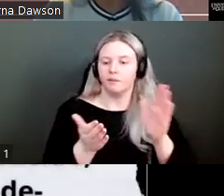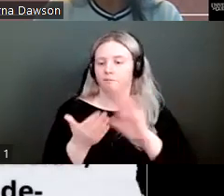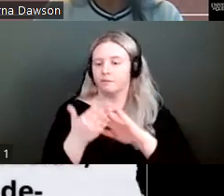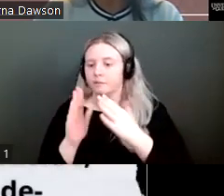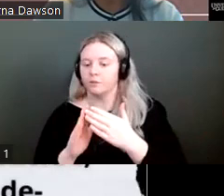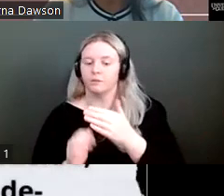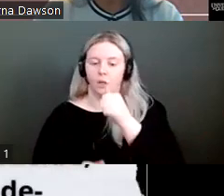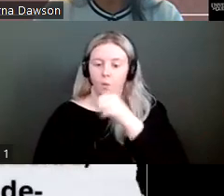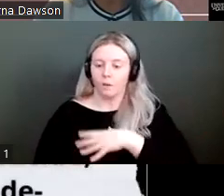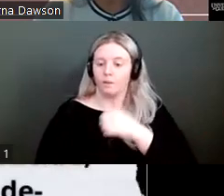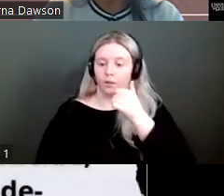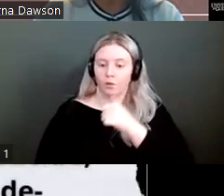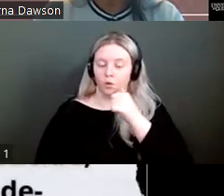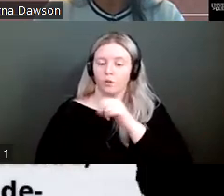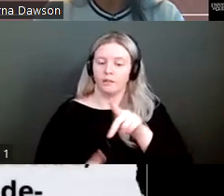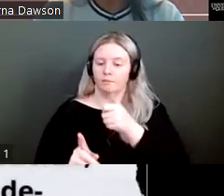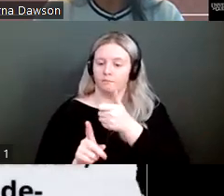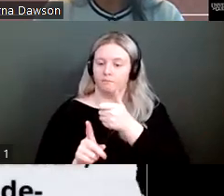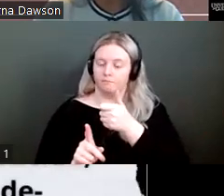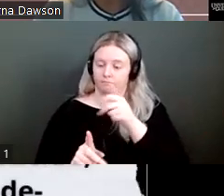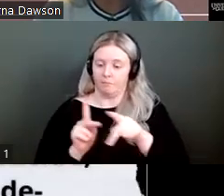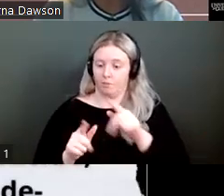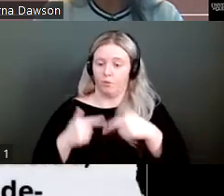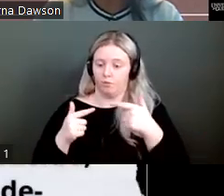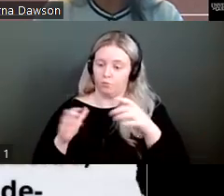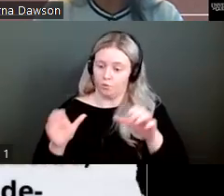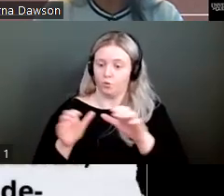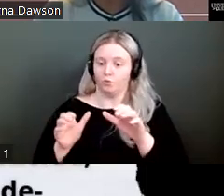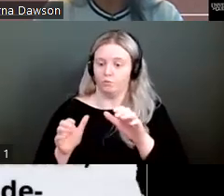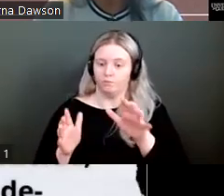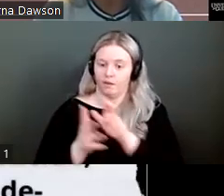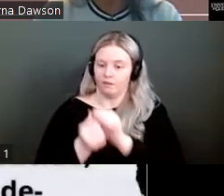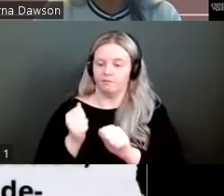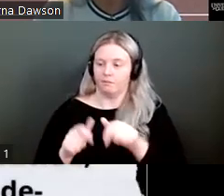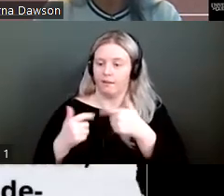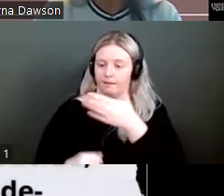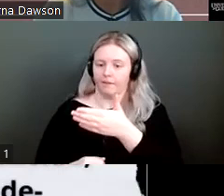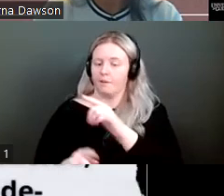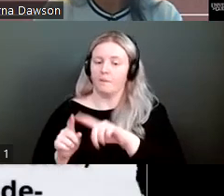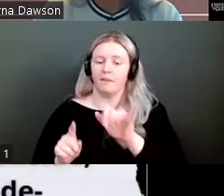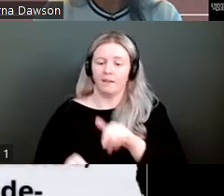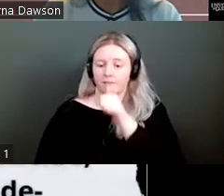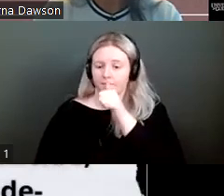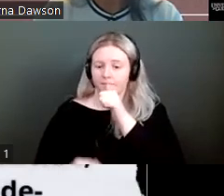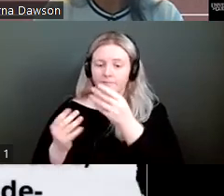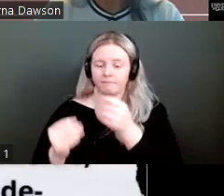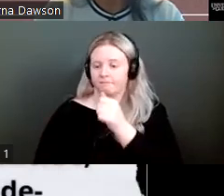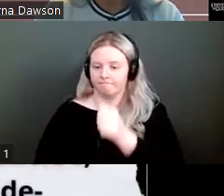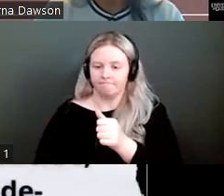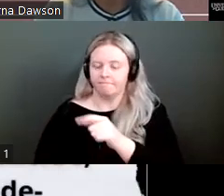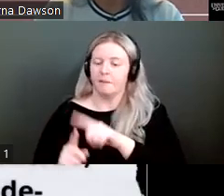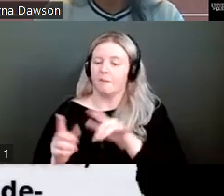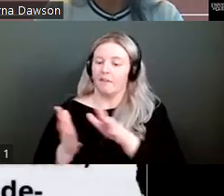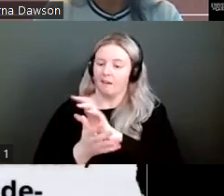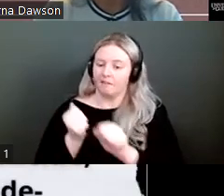women, girls, and their perpetrators live, that this violence is not normal, nor is it private. Rather, it is violence that affects all